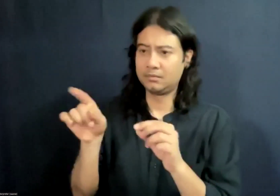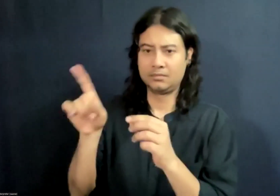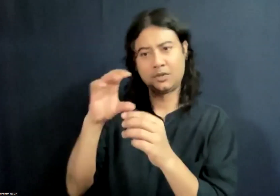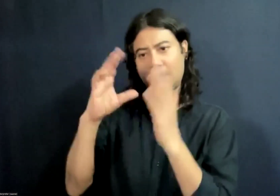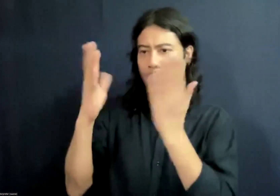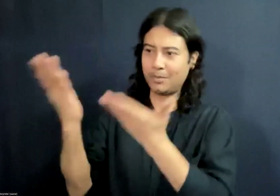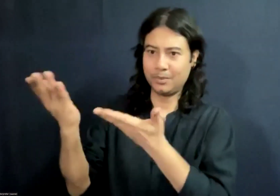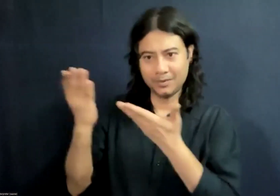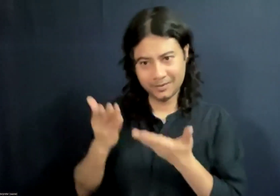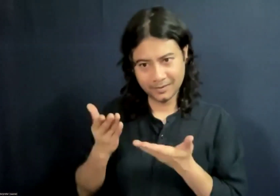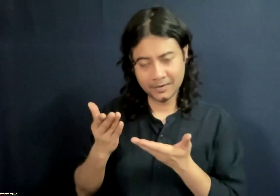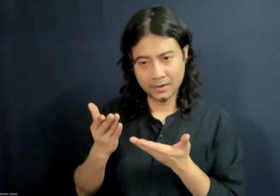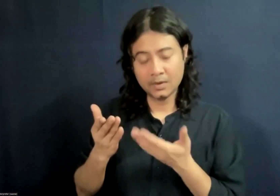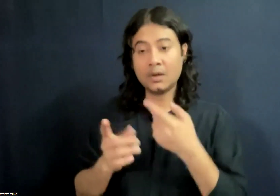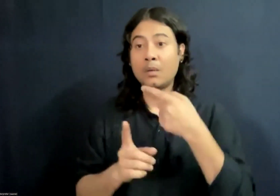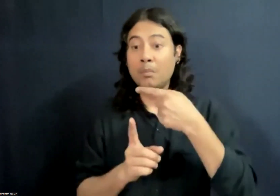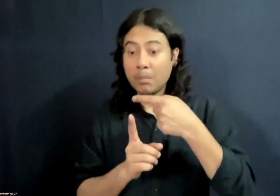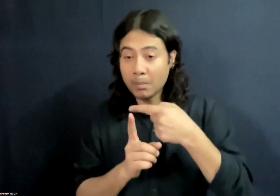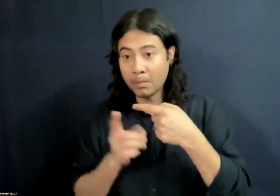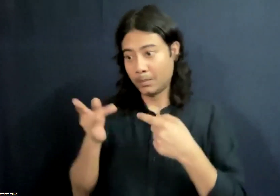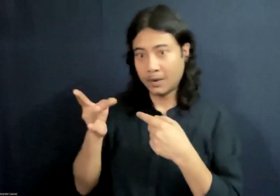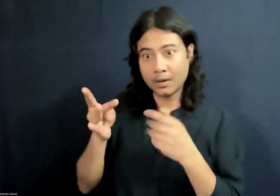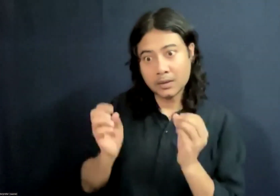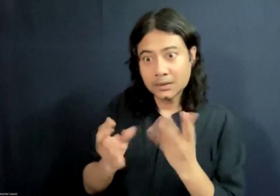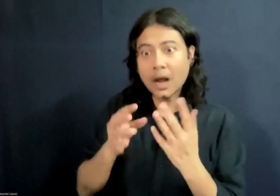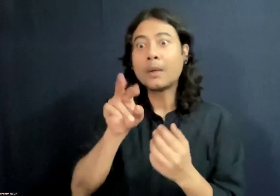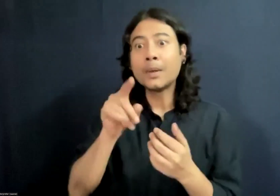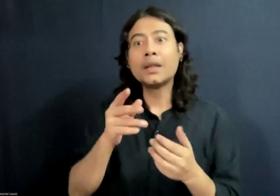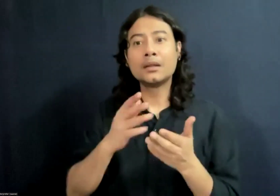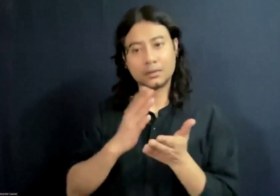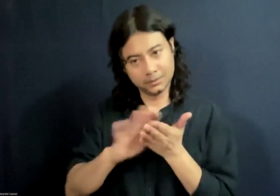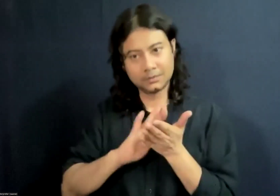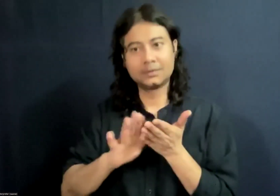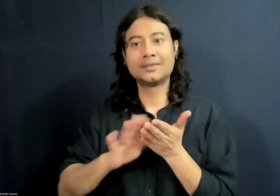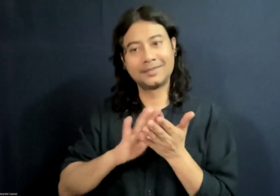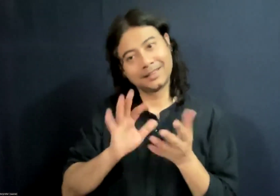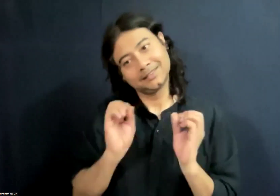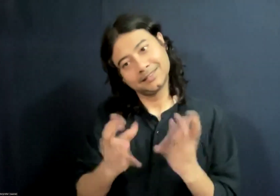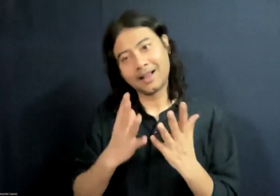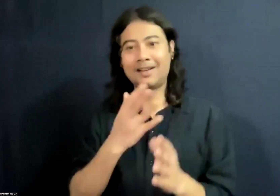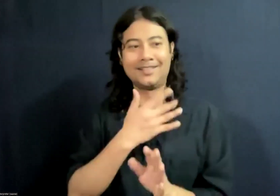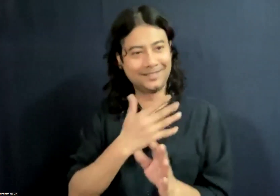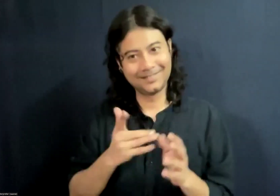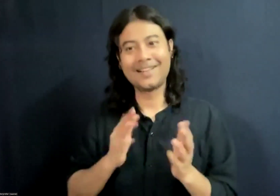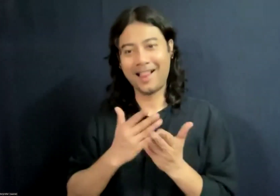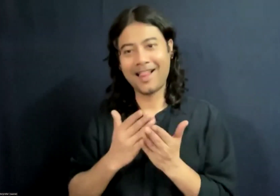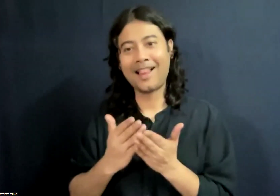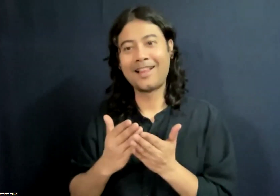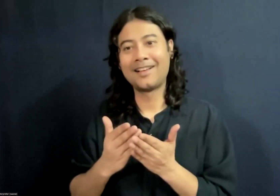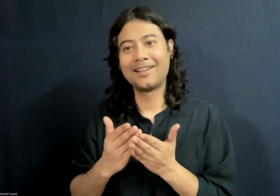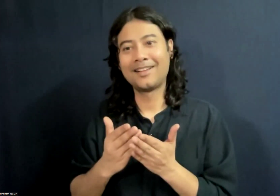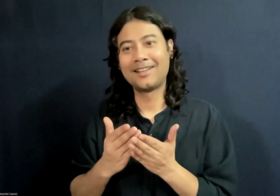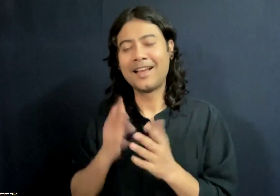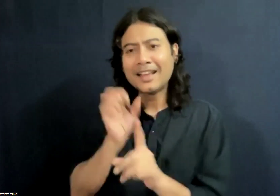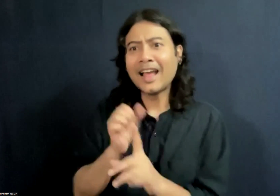are getting removed. And how is the sin getting removed? Because two things. One, we are chanting the Hare Krishna